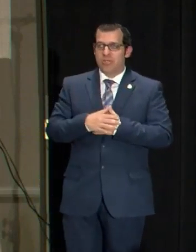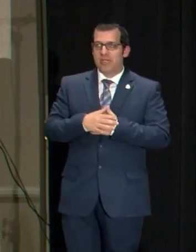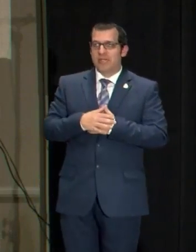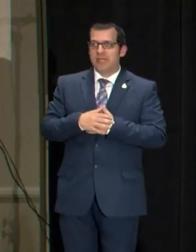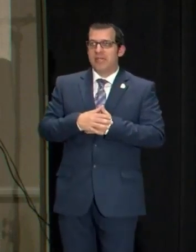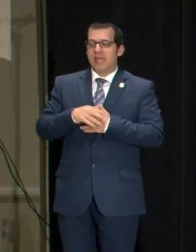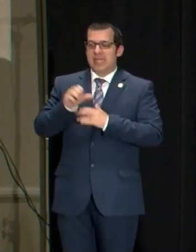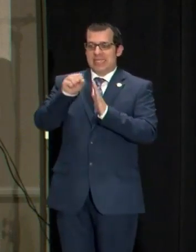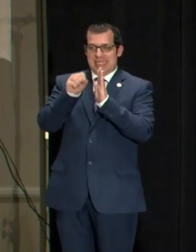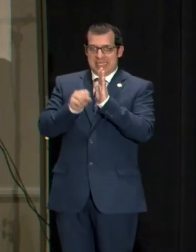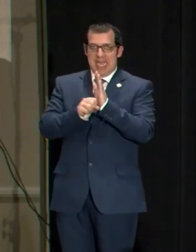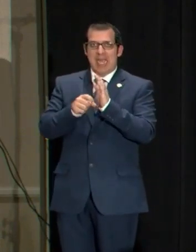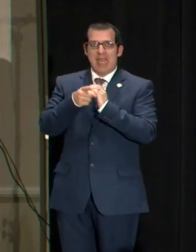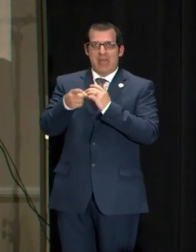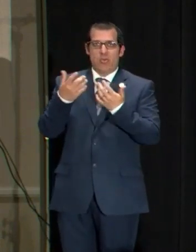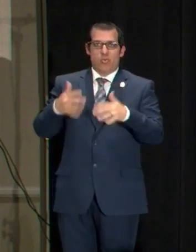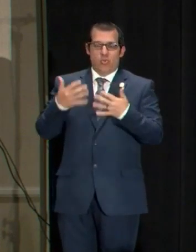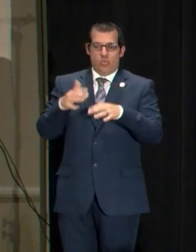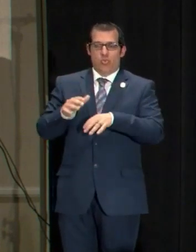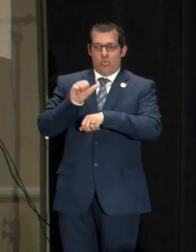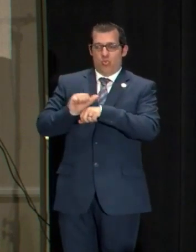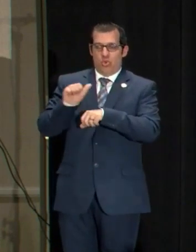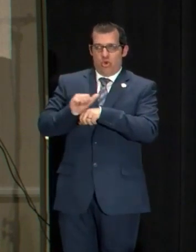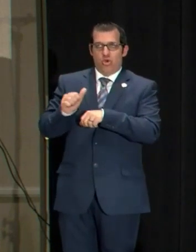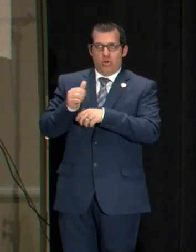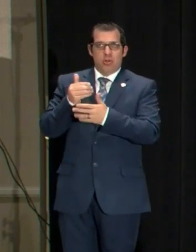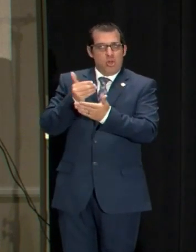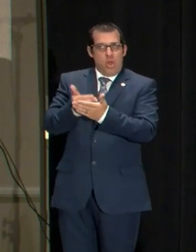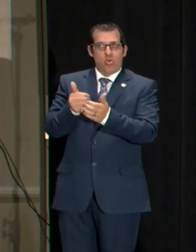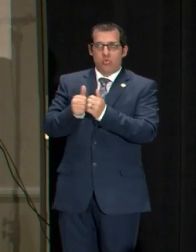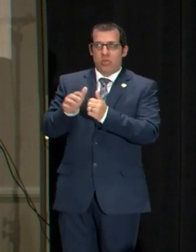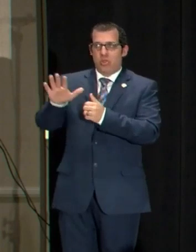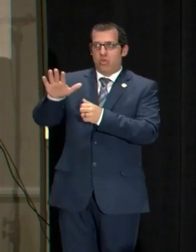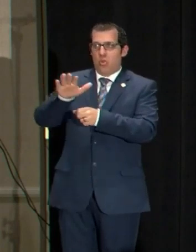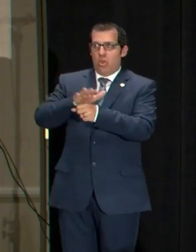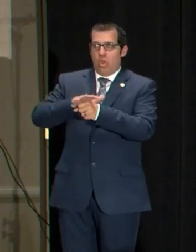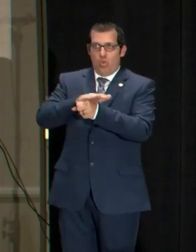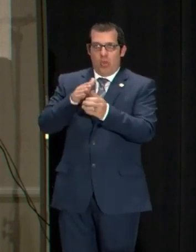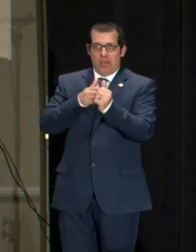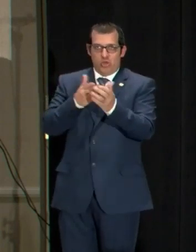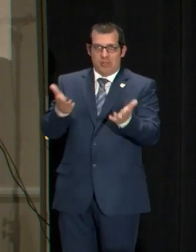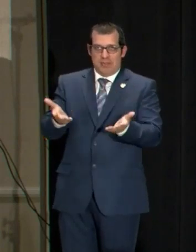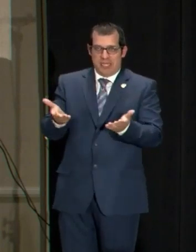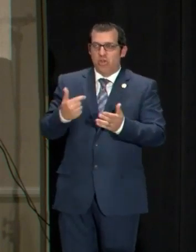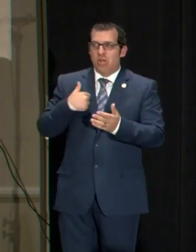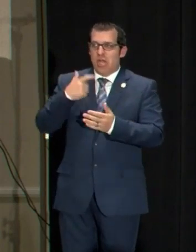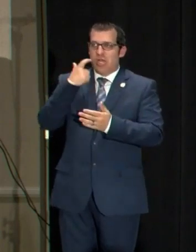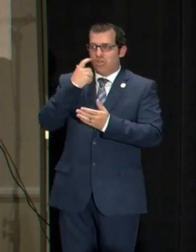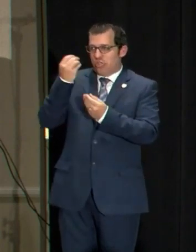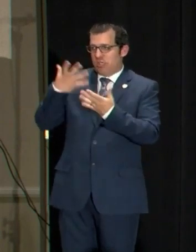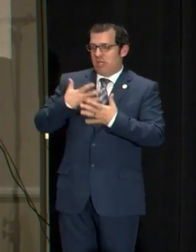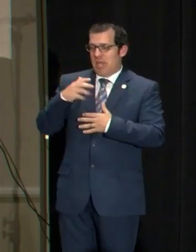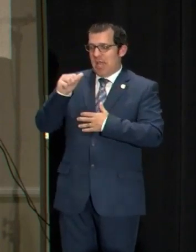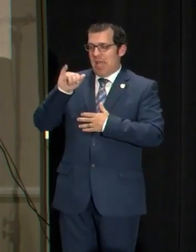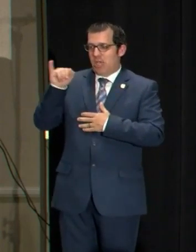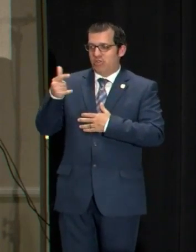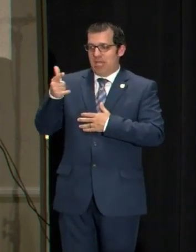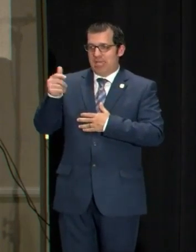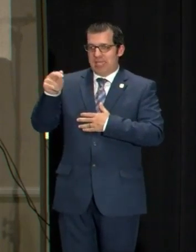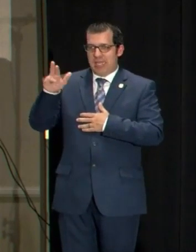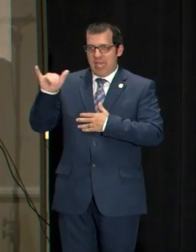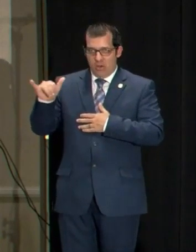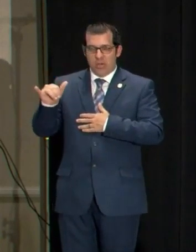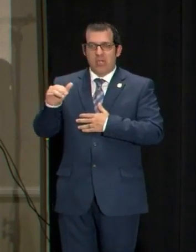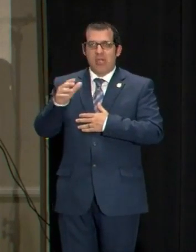course, the state has worked very closely with your local leadership. And I just got a report from A.J. Gary. And of